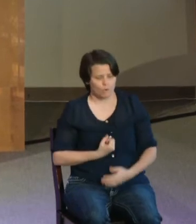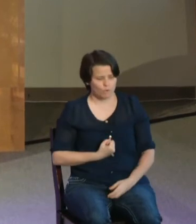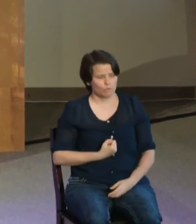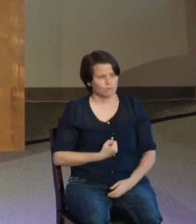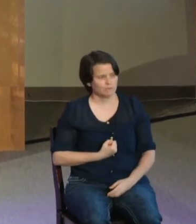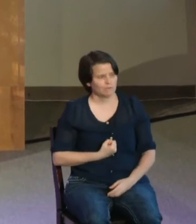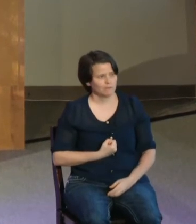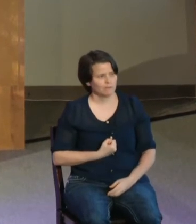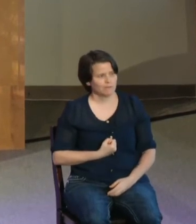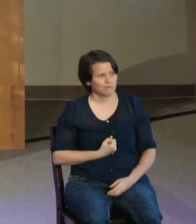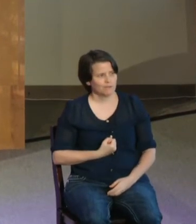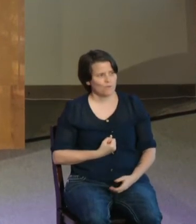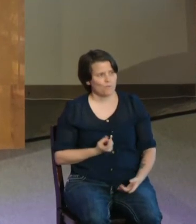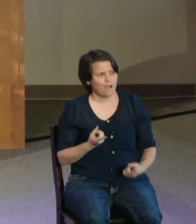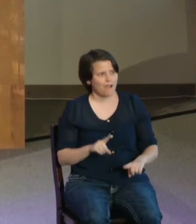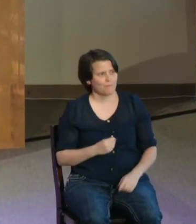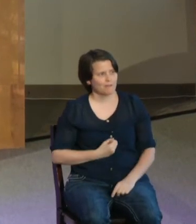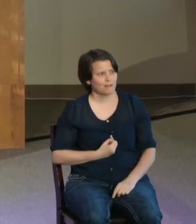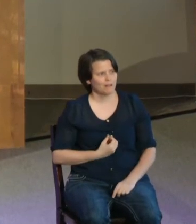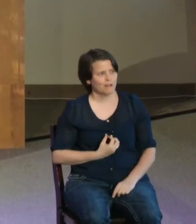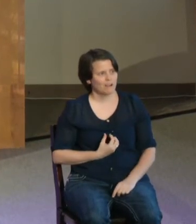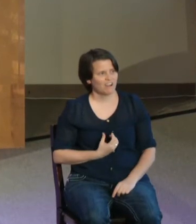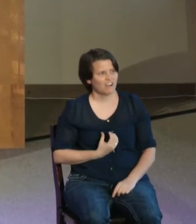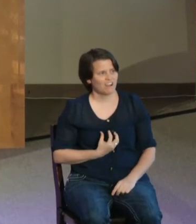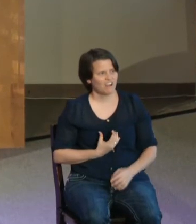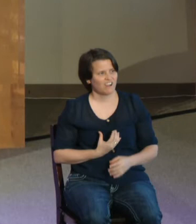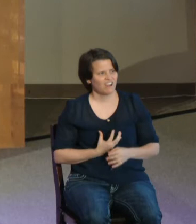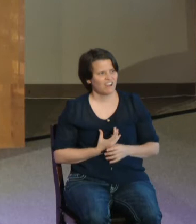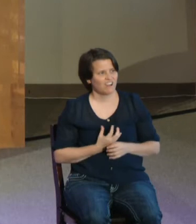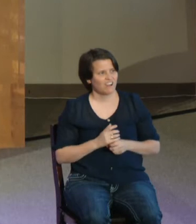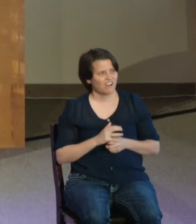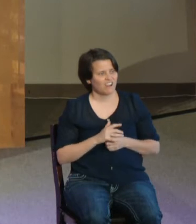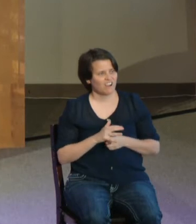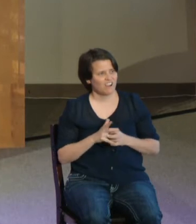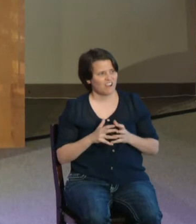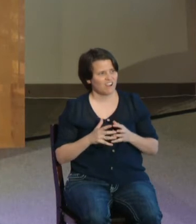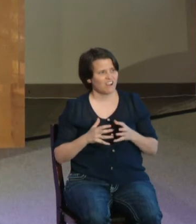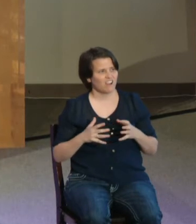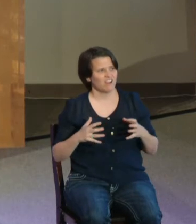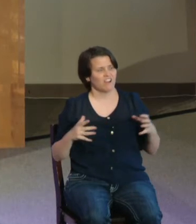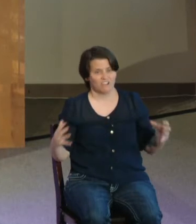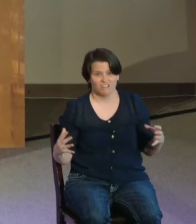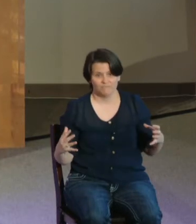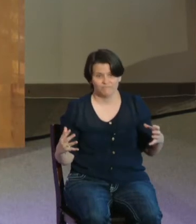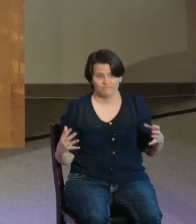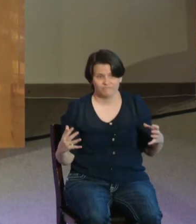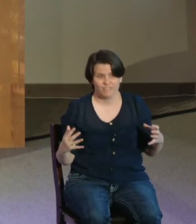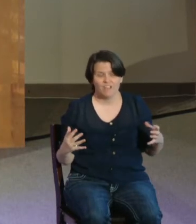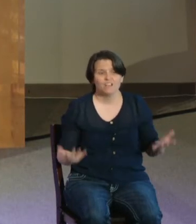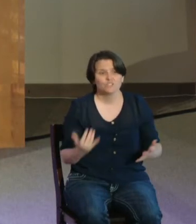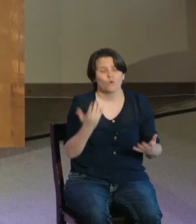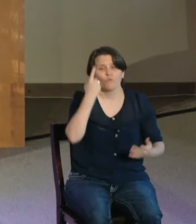that pink polka-dotted elephant becomes. To be a healthy congregation, we need to go towards